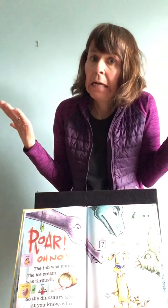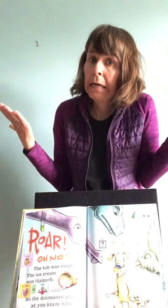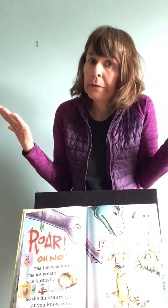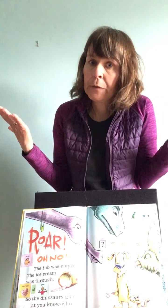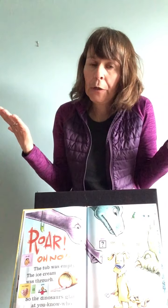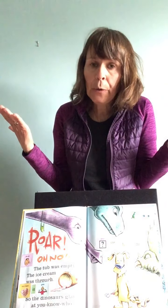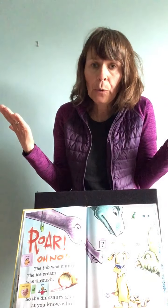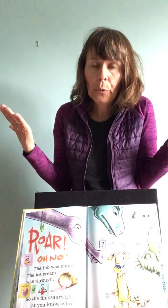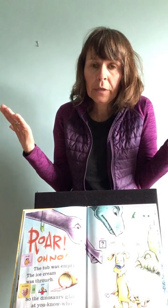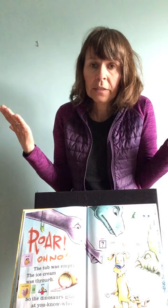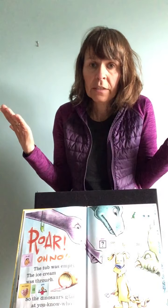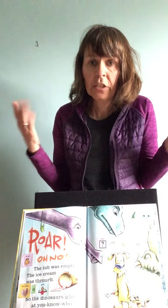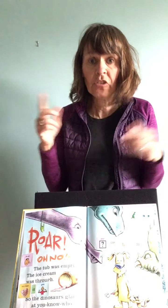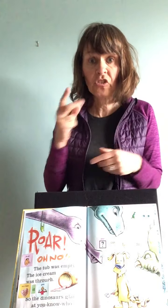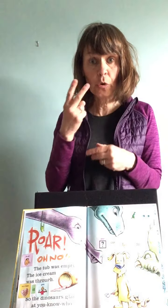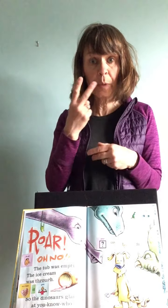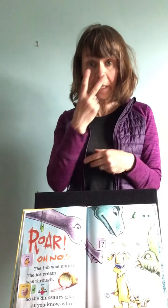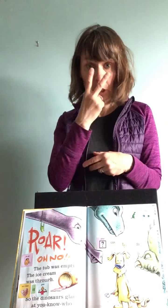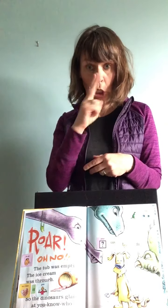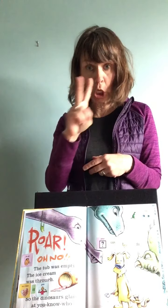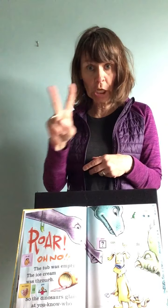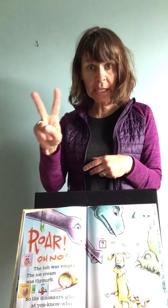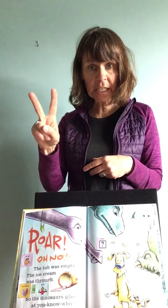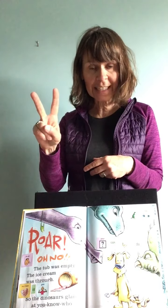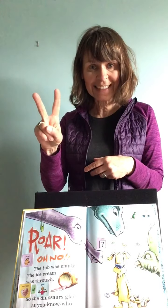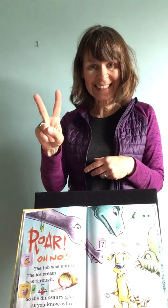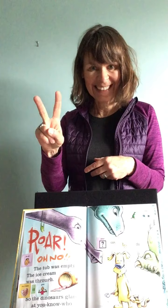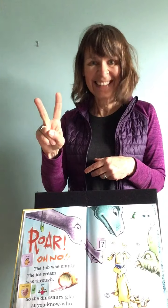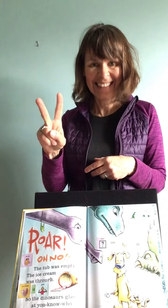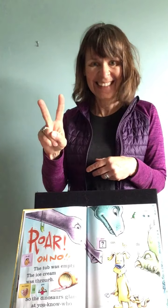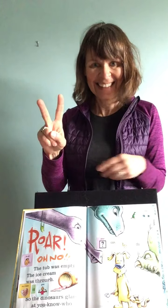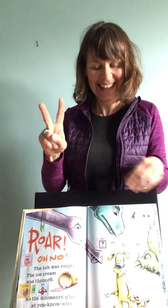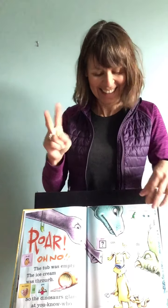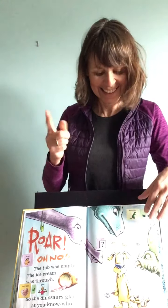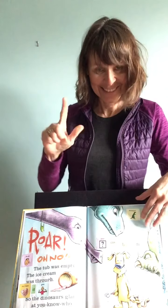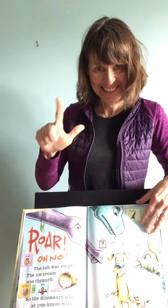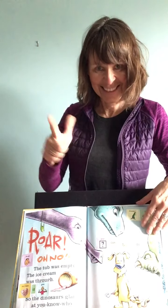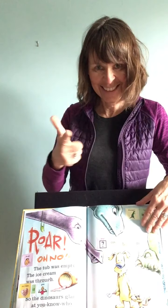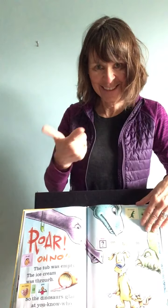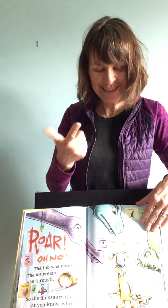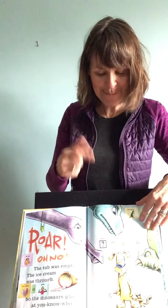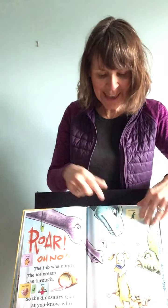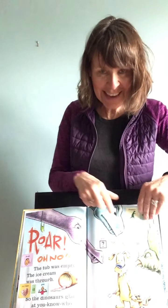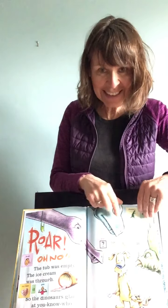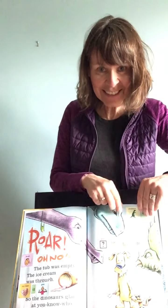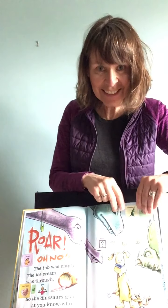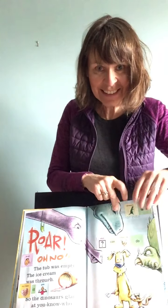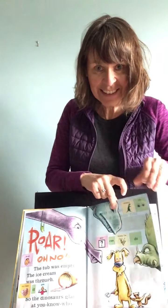I don't know. Shall we look? I'm gonna turn the page.